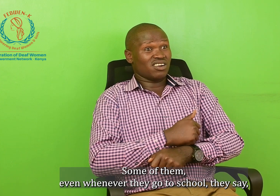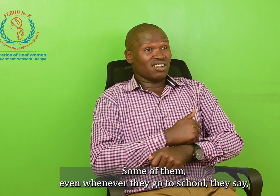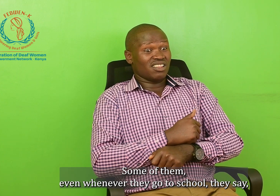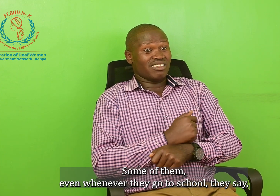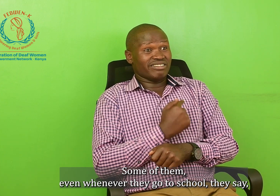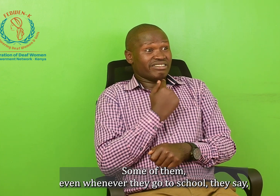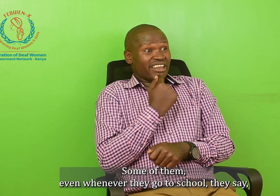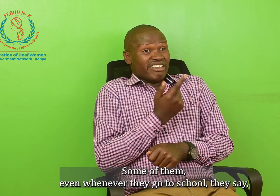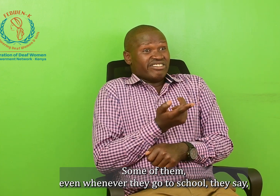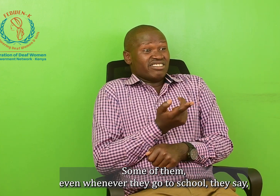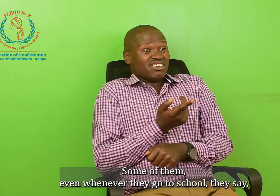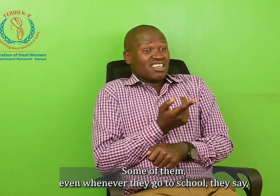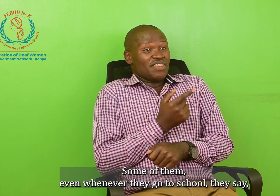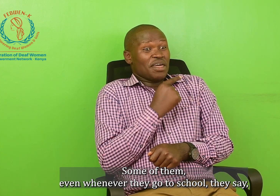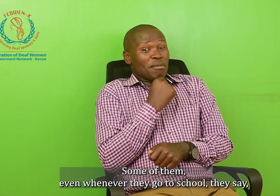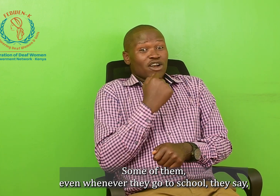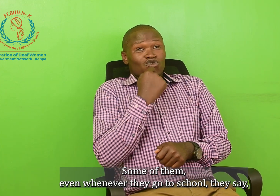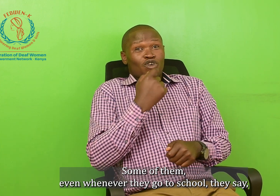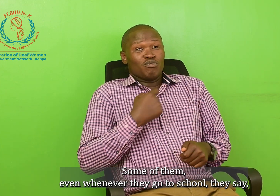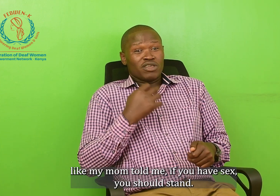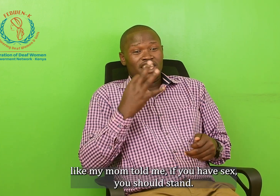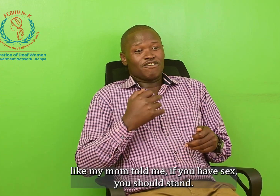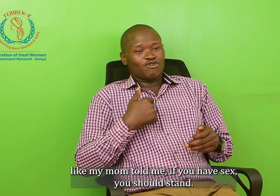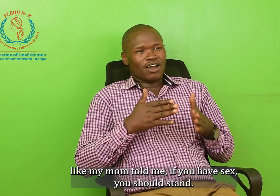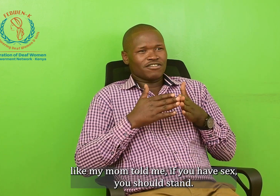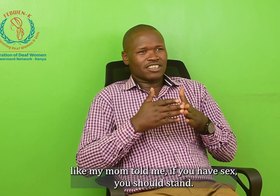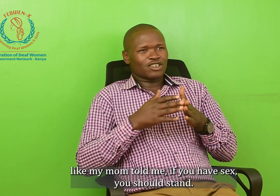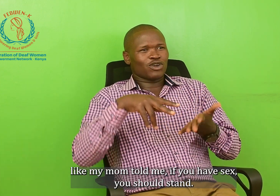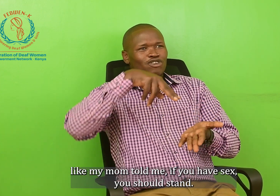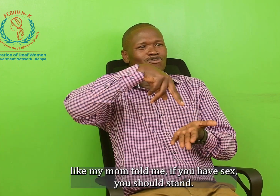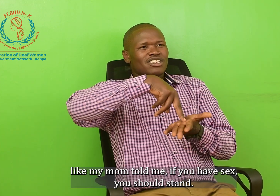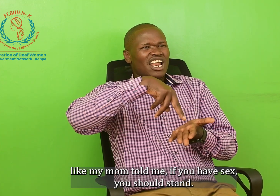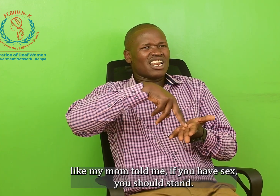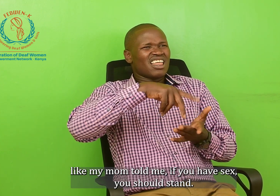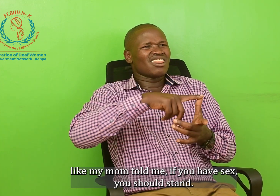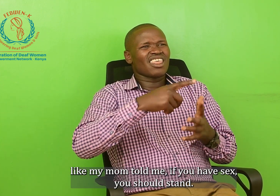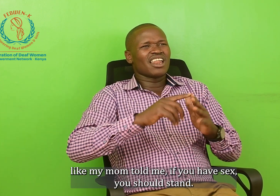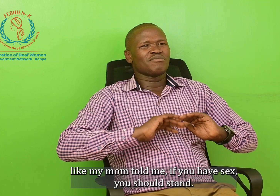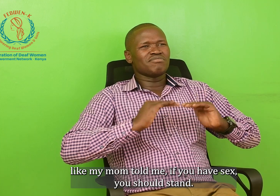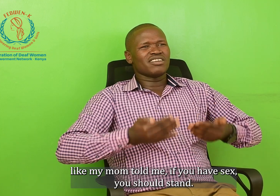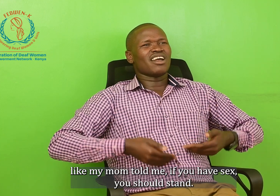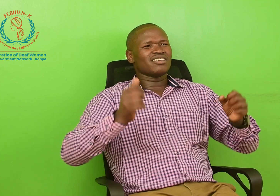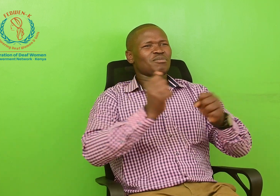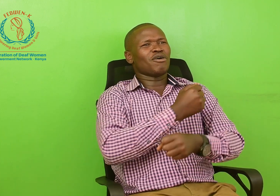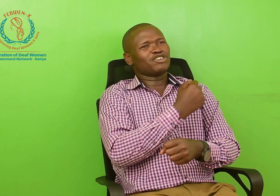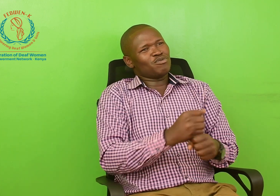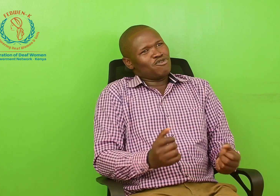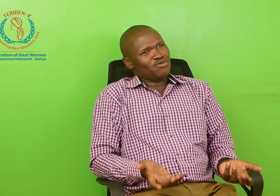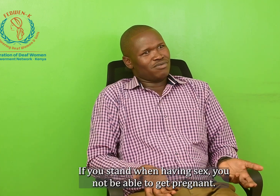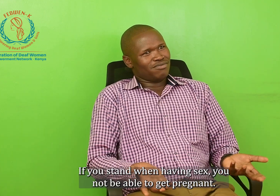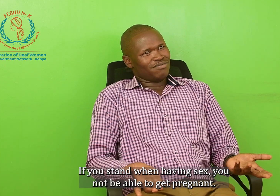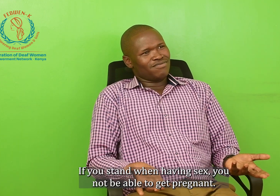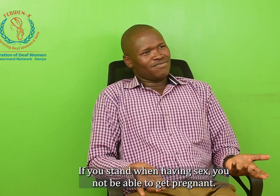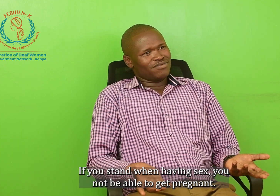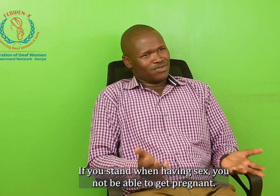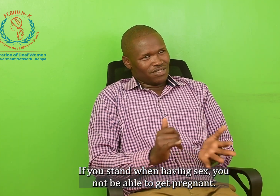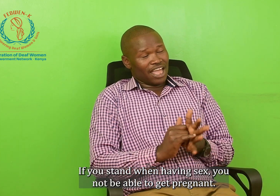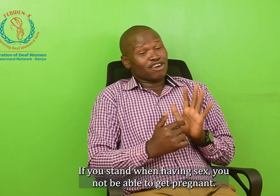of them, even whenever they go to school, they say like, no, man told me if you have sex, you should stand. If you stand when